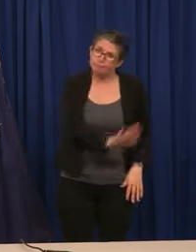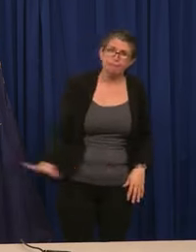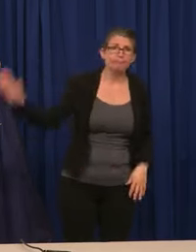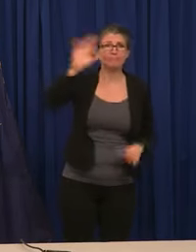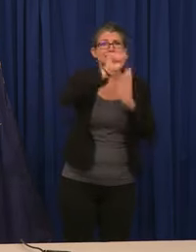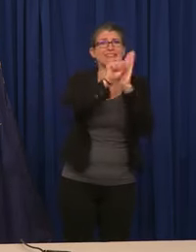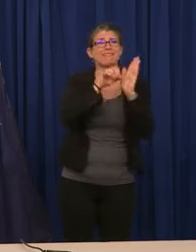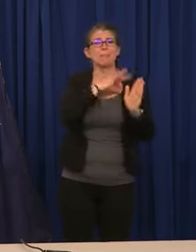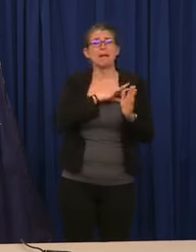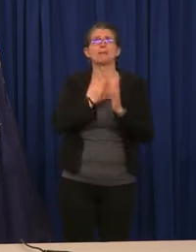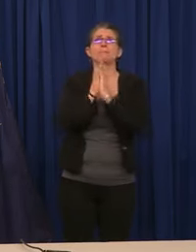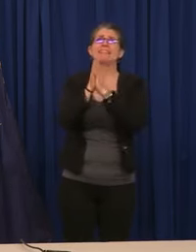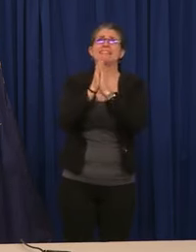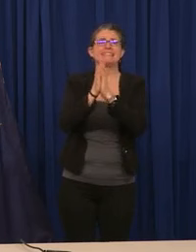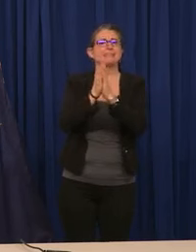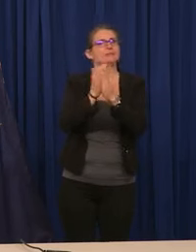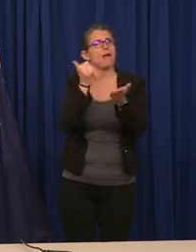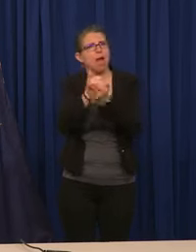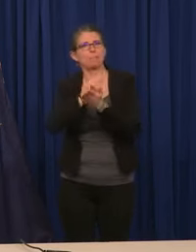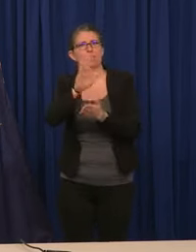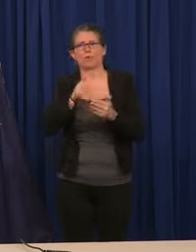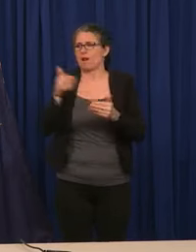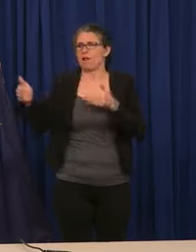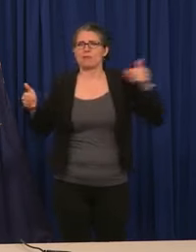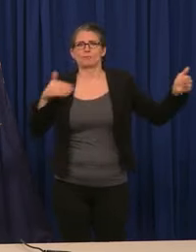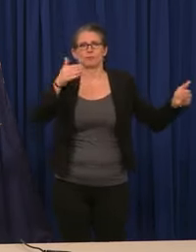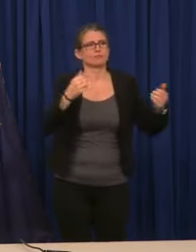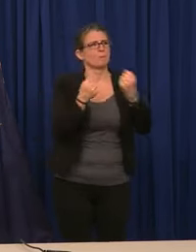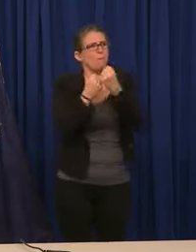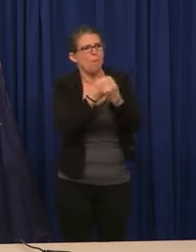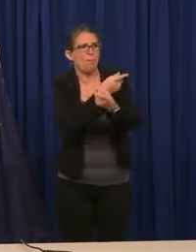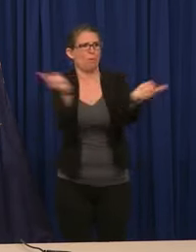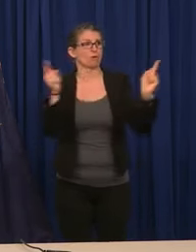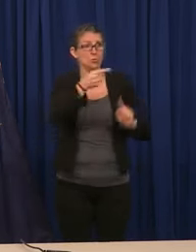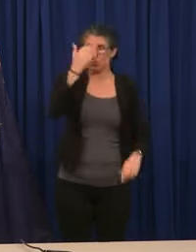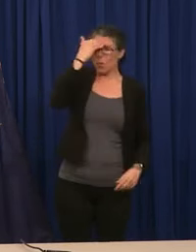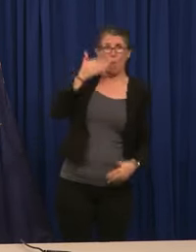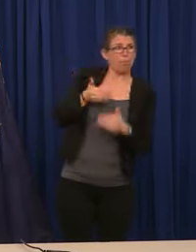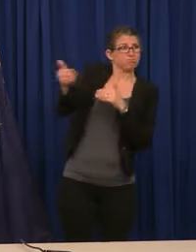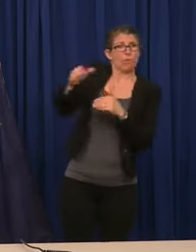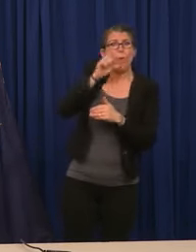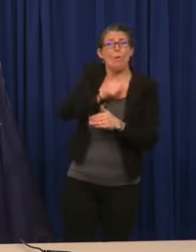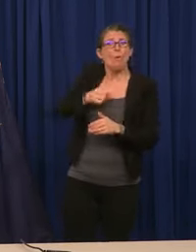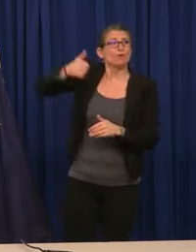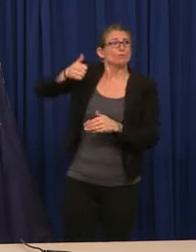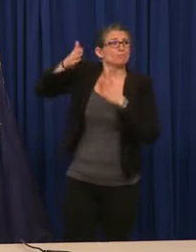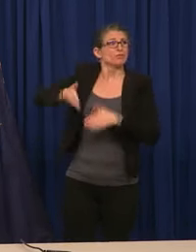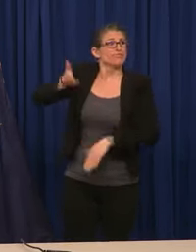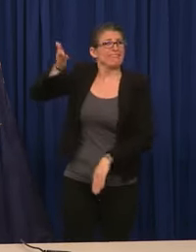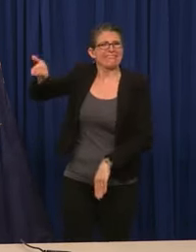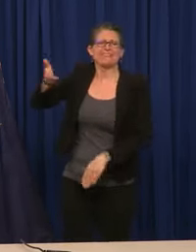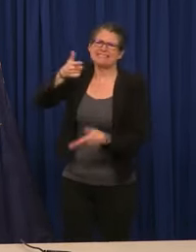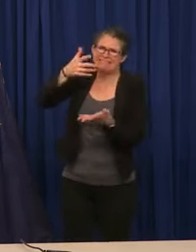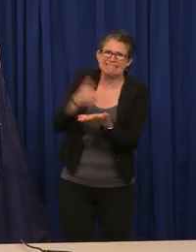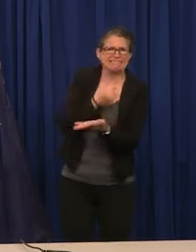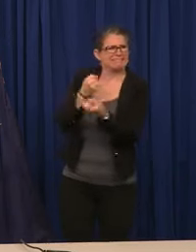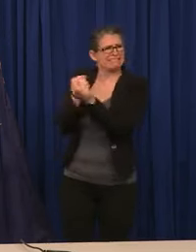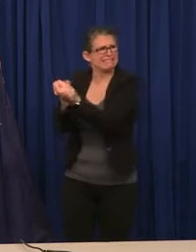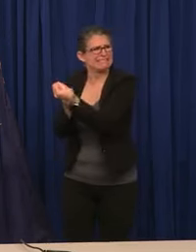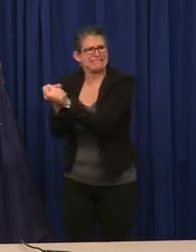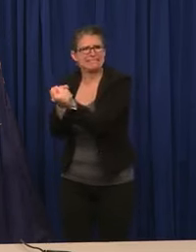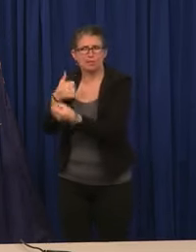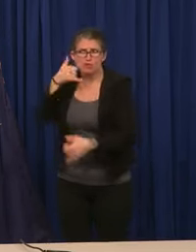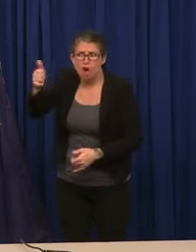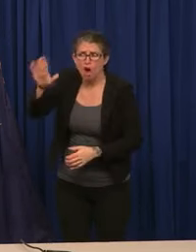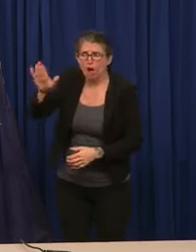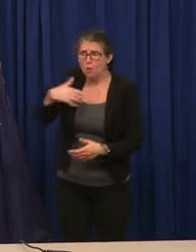them to reach their hand out and ask for assistance as well. My request is that they stay in as much as possible, and when they